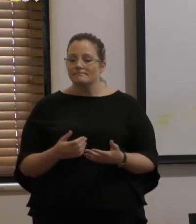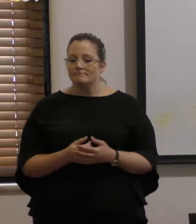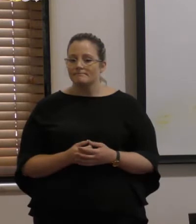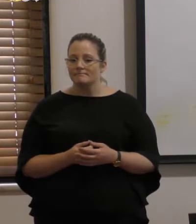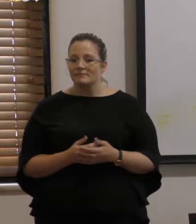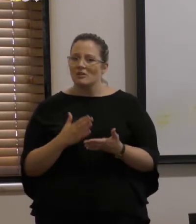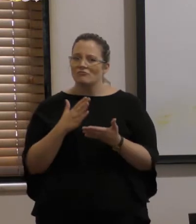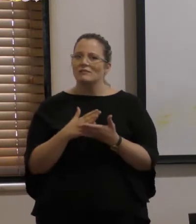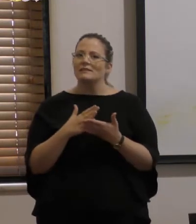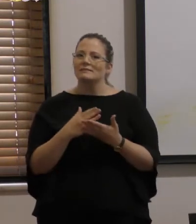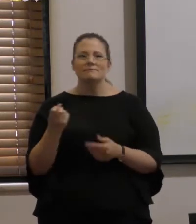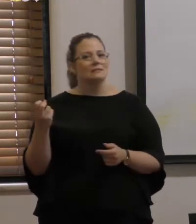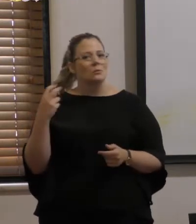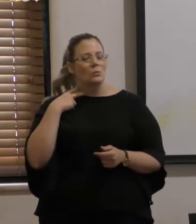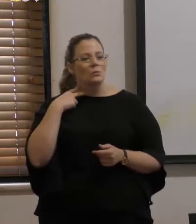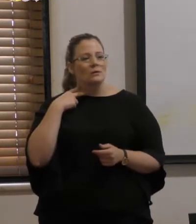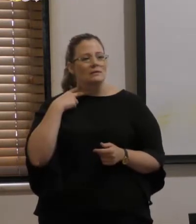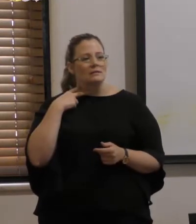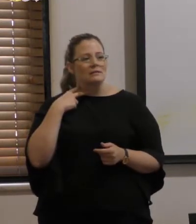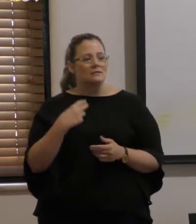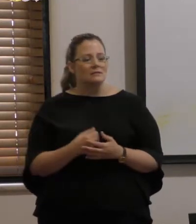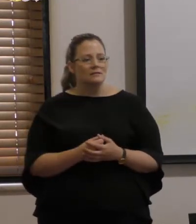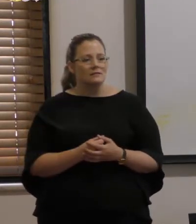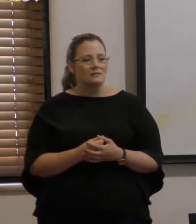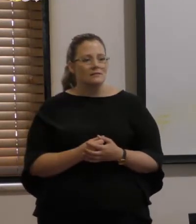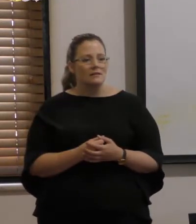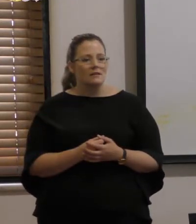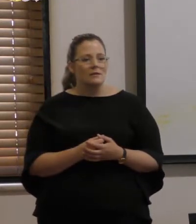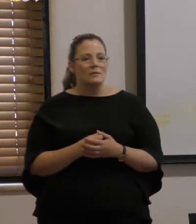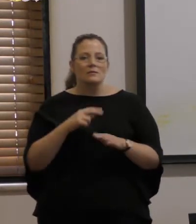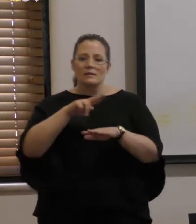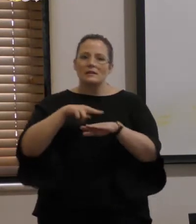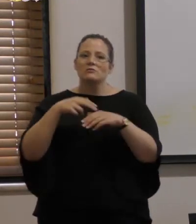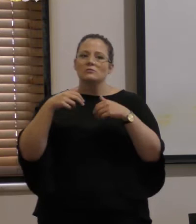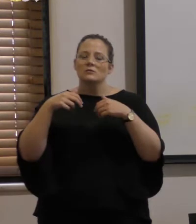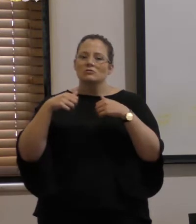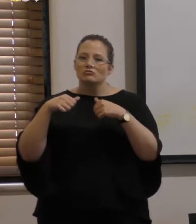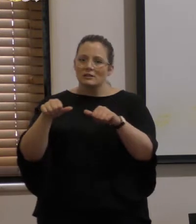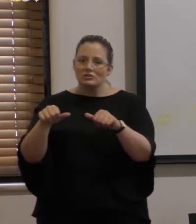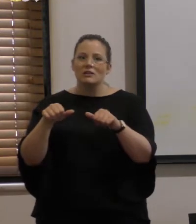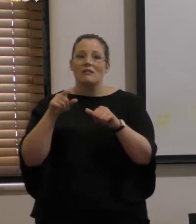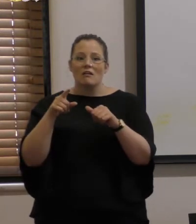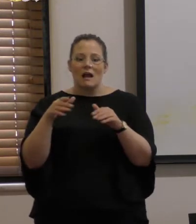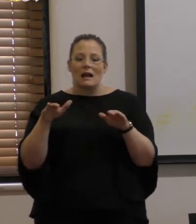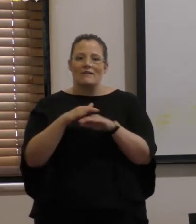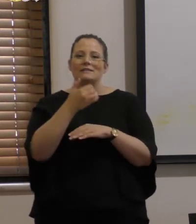it's deeply disappointing because in a range of areas, the range of areas that it covers 6 areas for those of you that don't